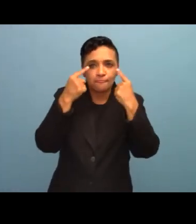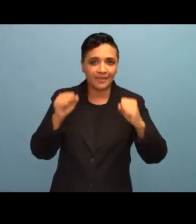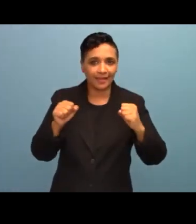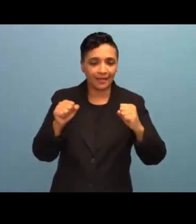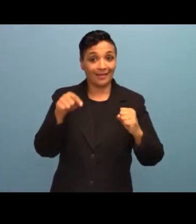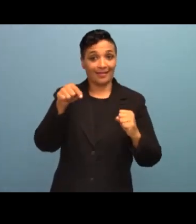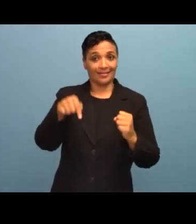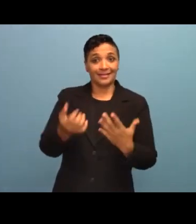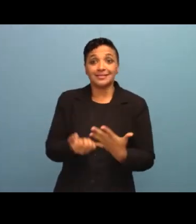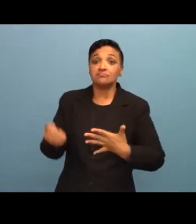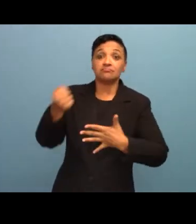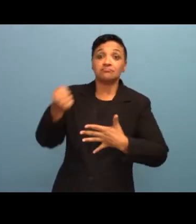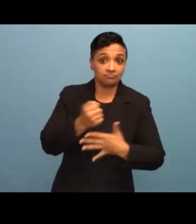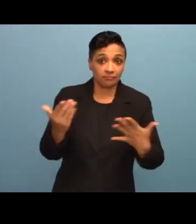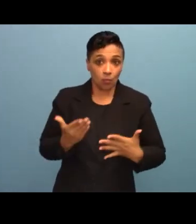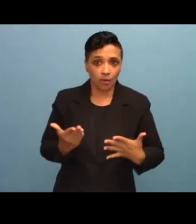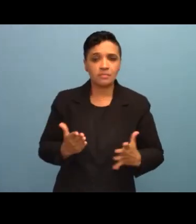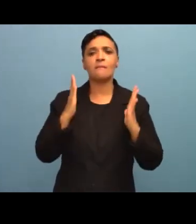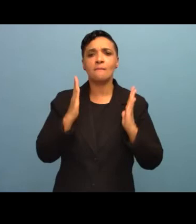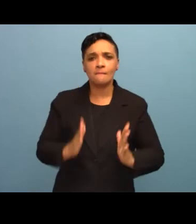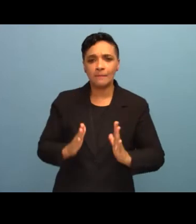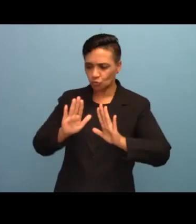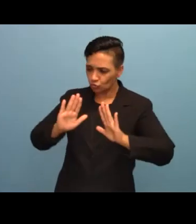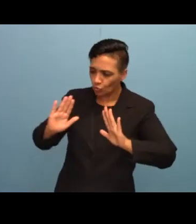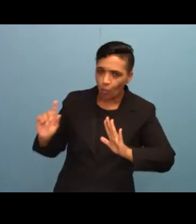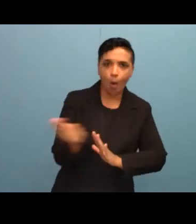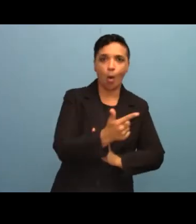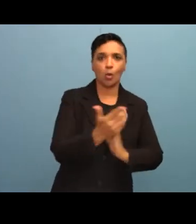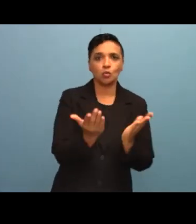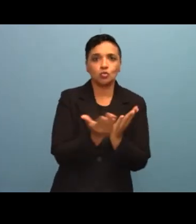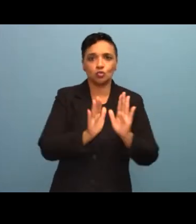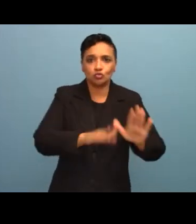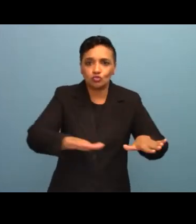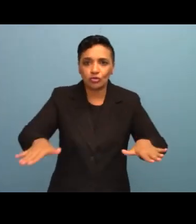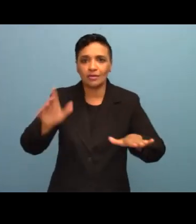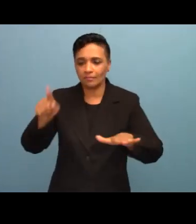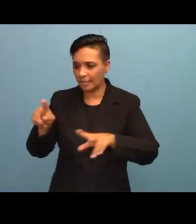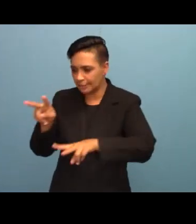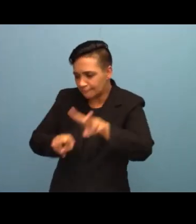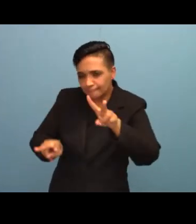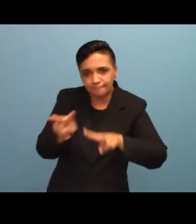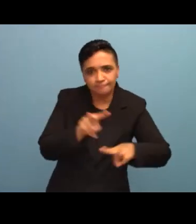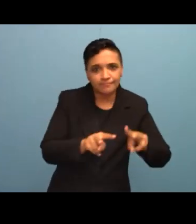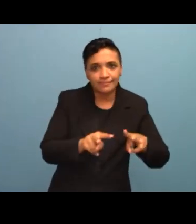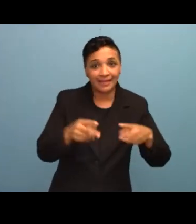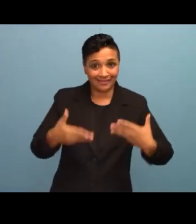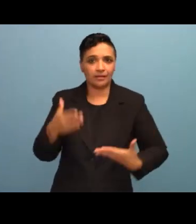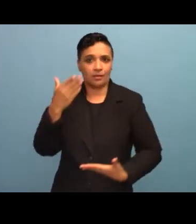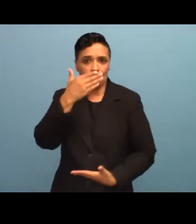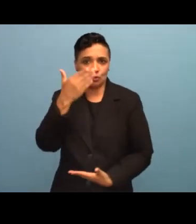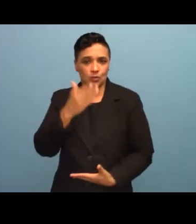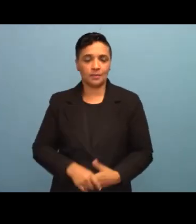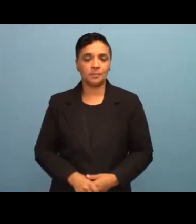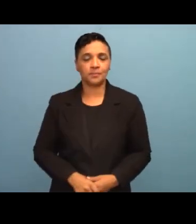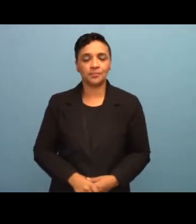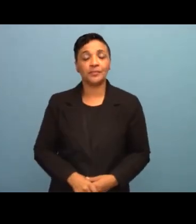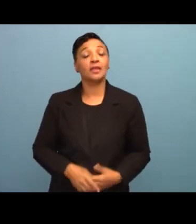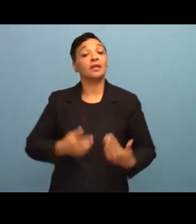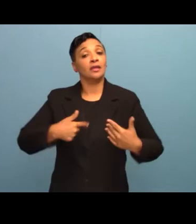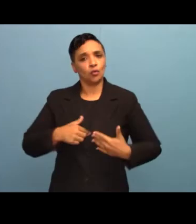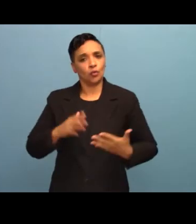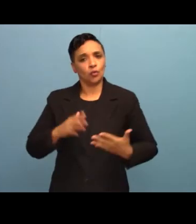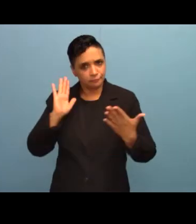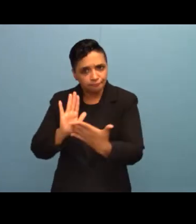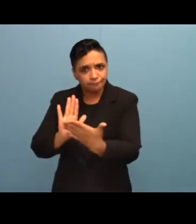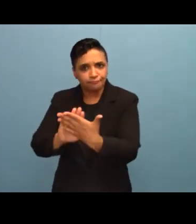to identifying and treating every school-going child with vision problems in the country. We therefore wish to applaud